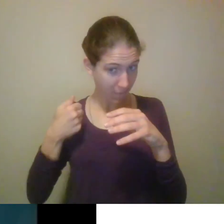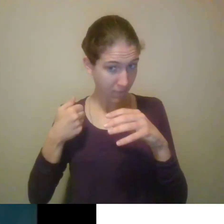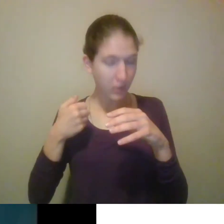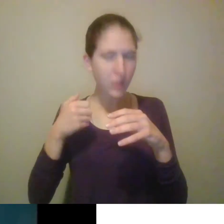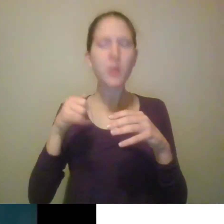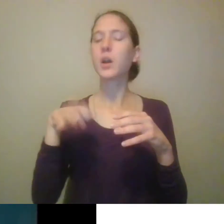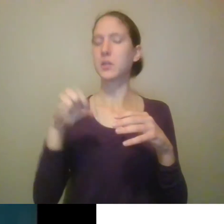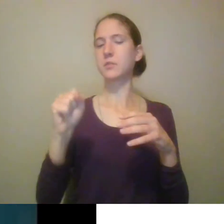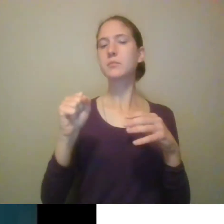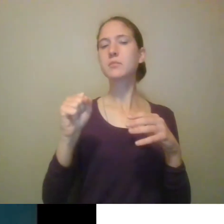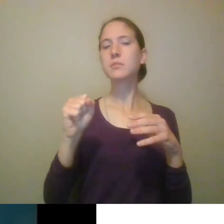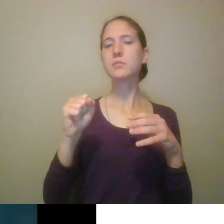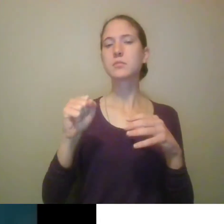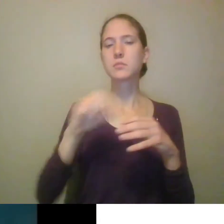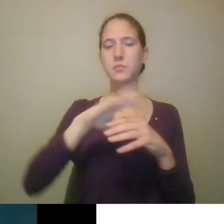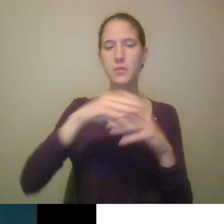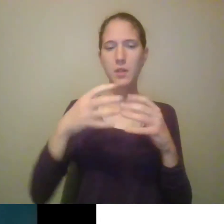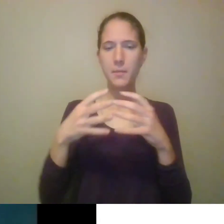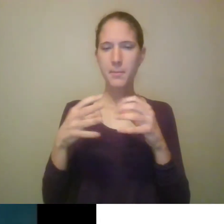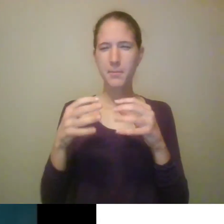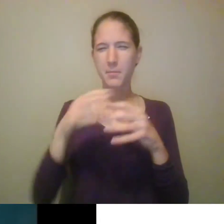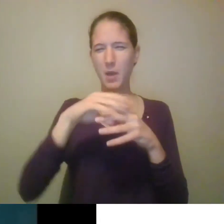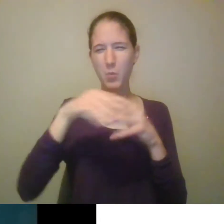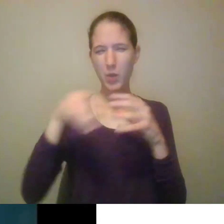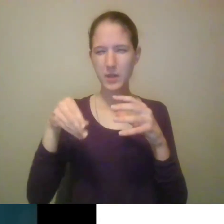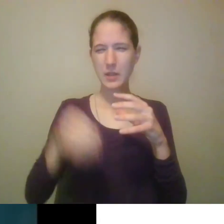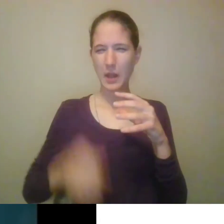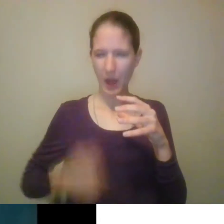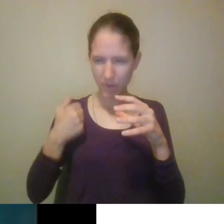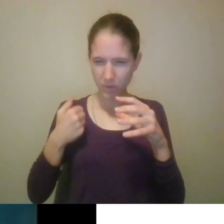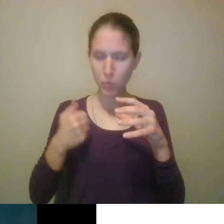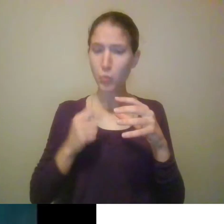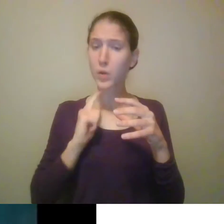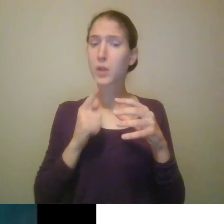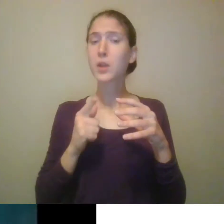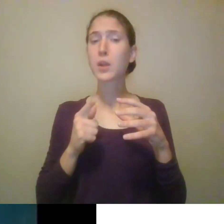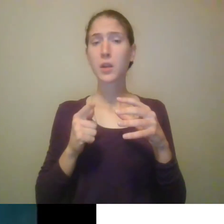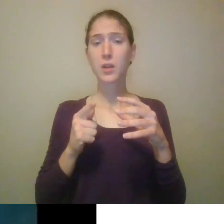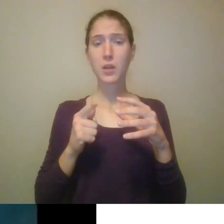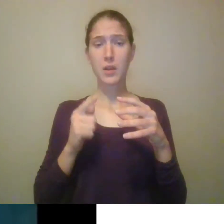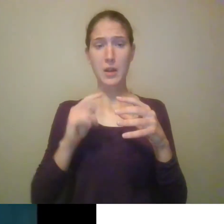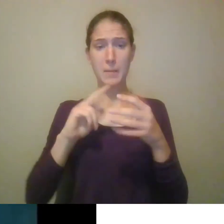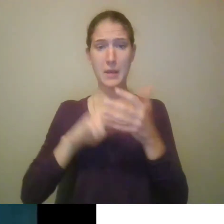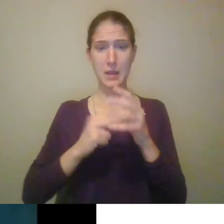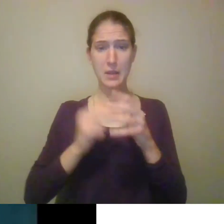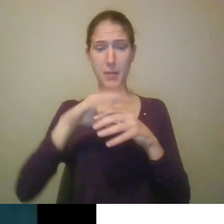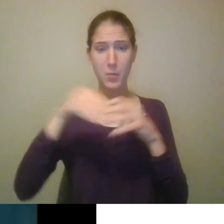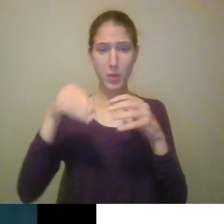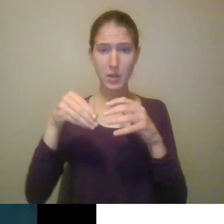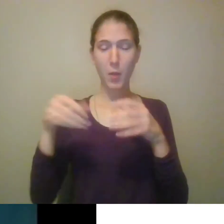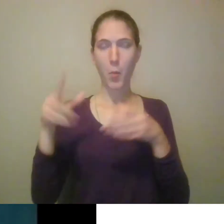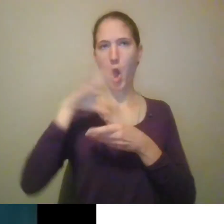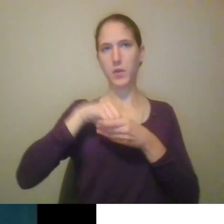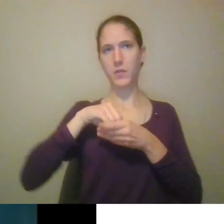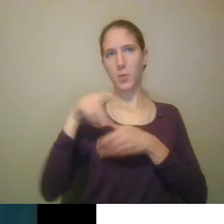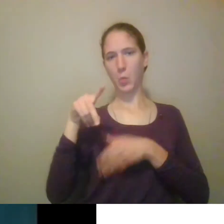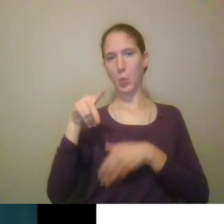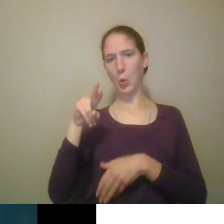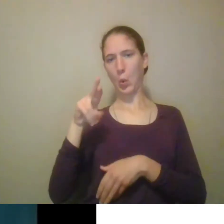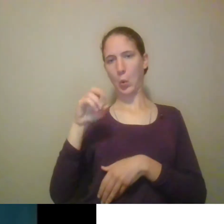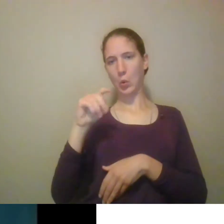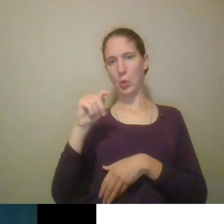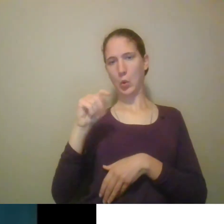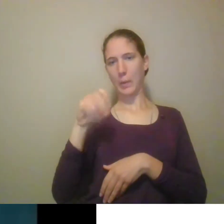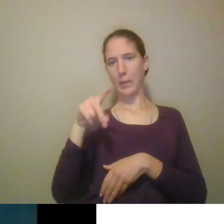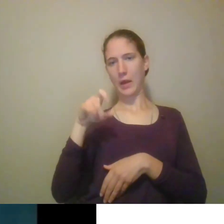Yes. All right. The cell membrane is part of the living cell, so it really is part of the protoplasm. So, in the cell, in